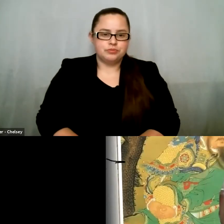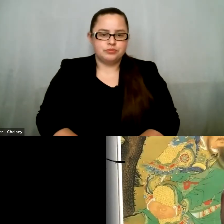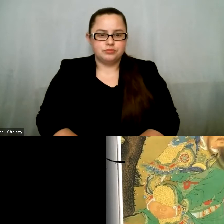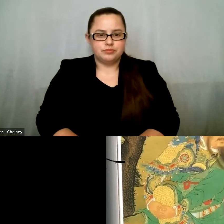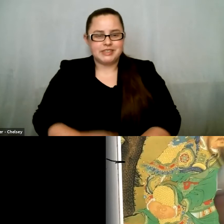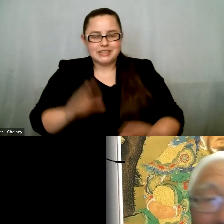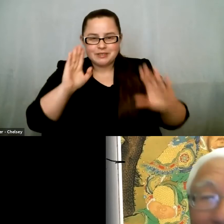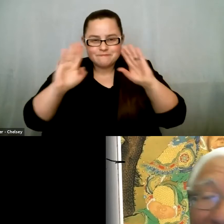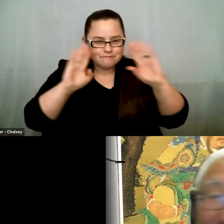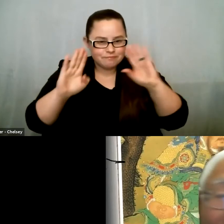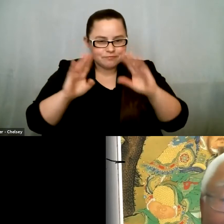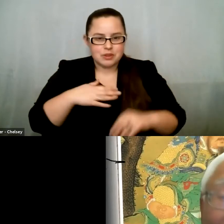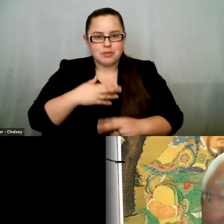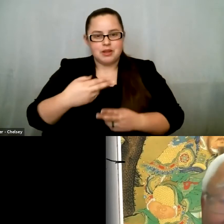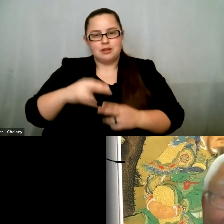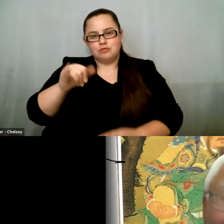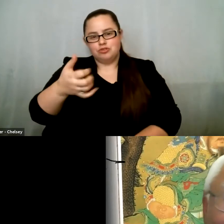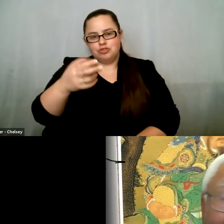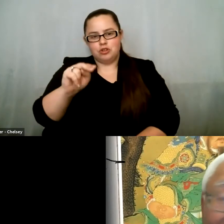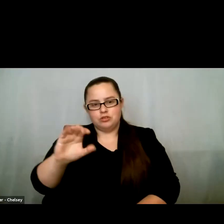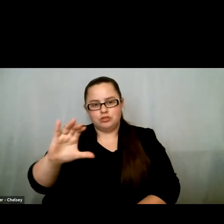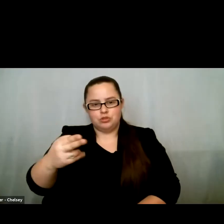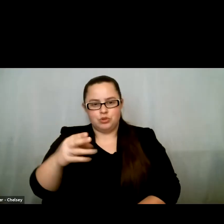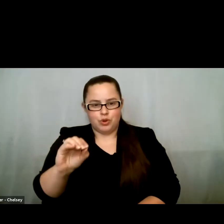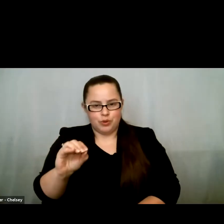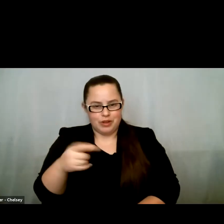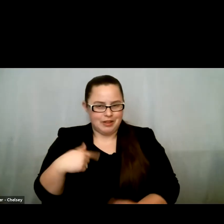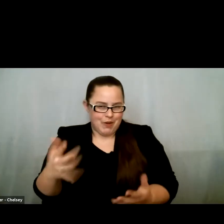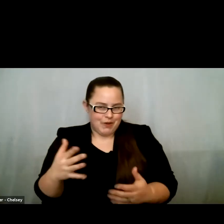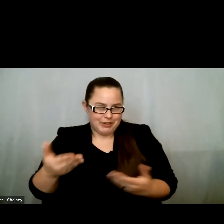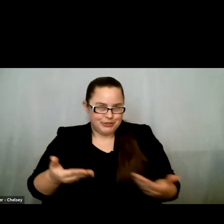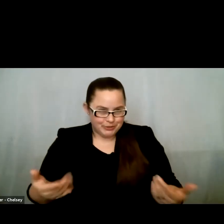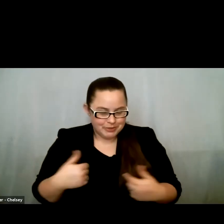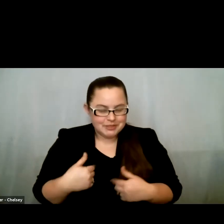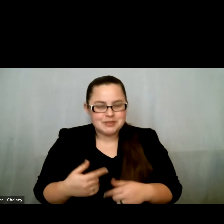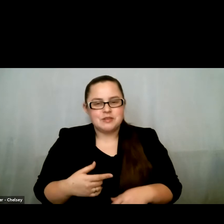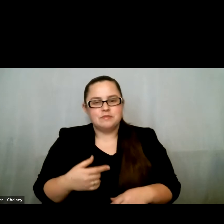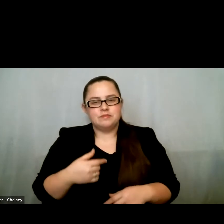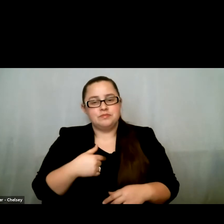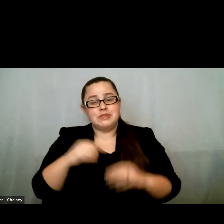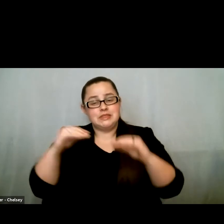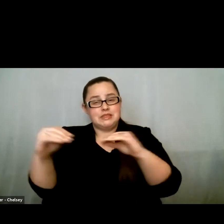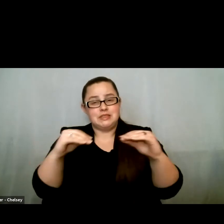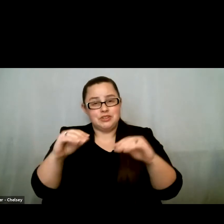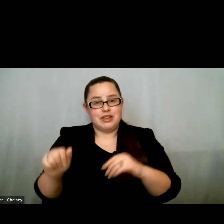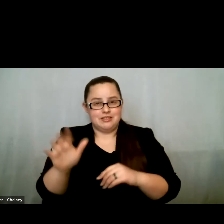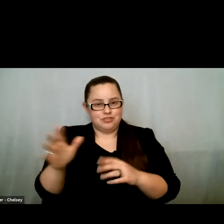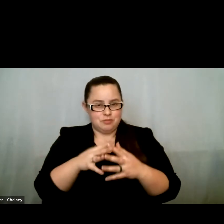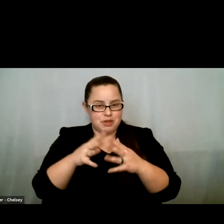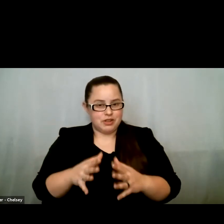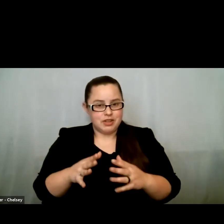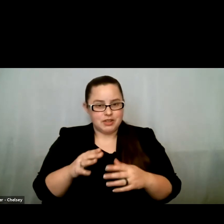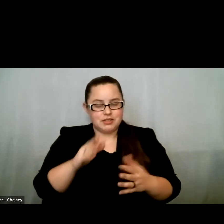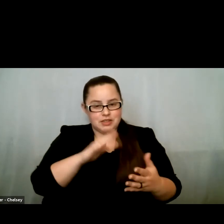Hello, everybody. My name is John Cho. As I've been introduced already, I teach Asian American Studies, and I talk about